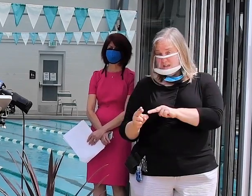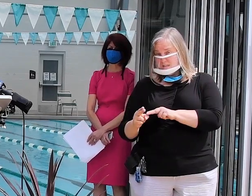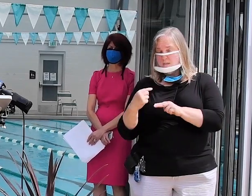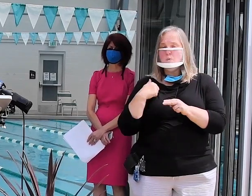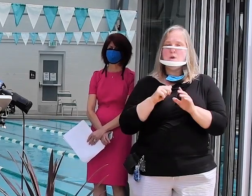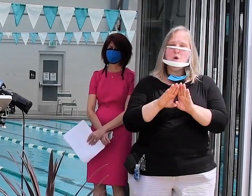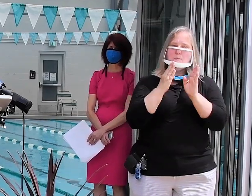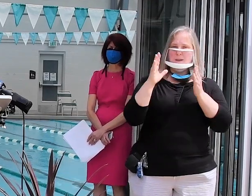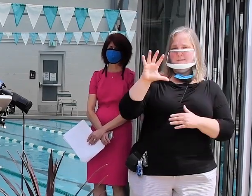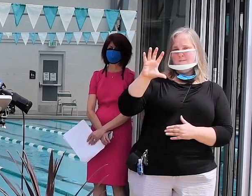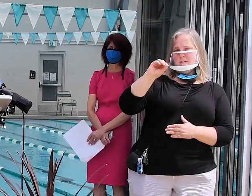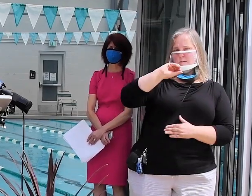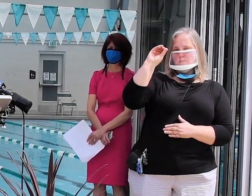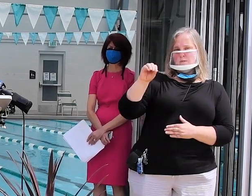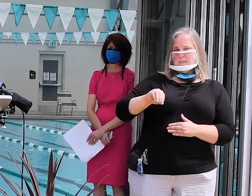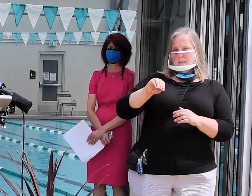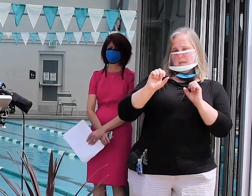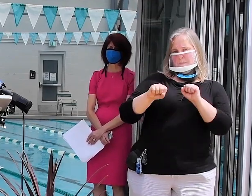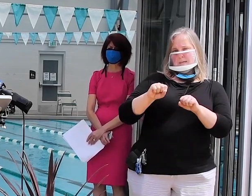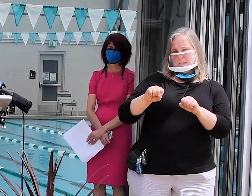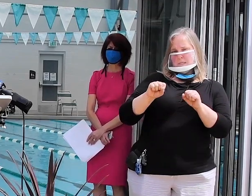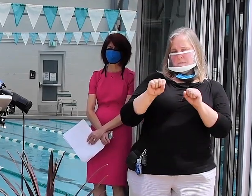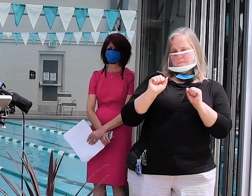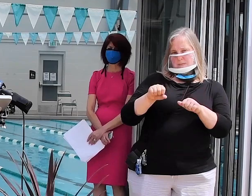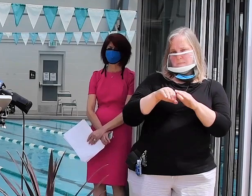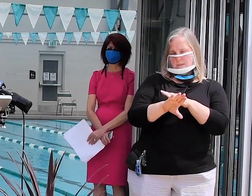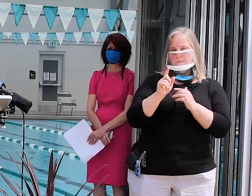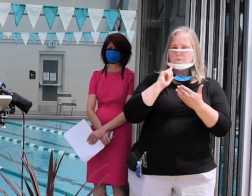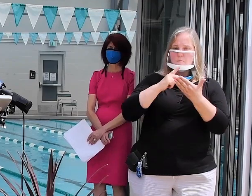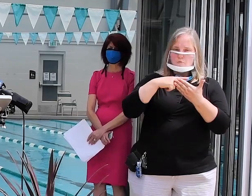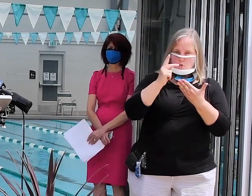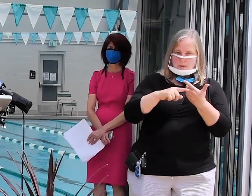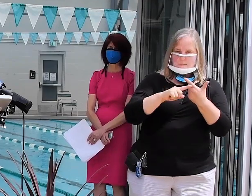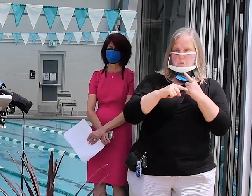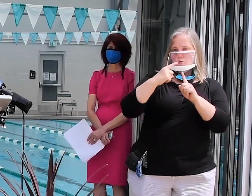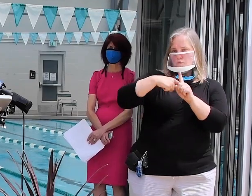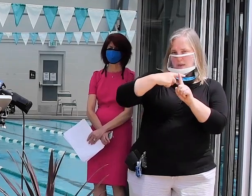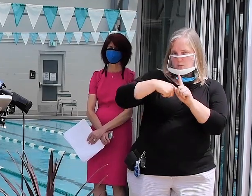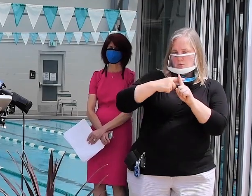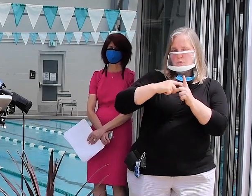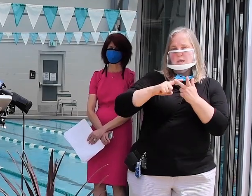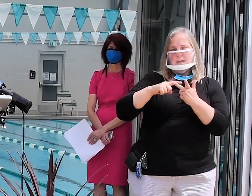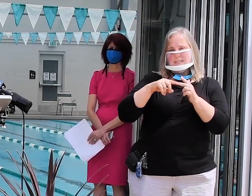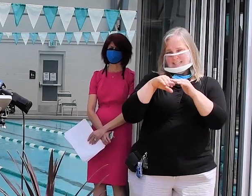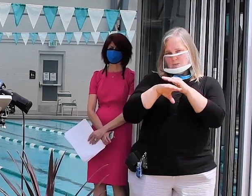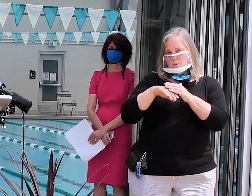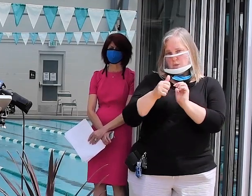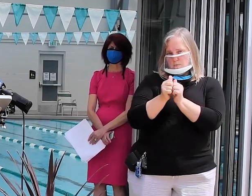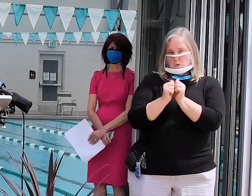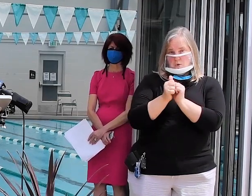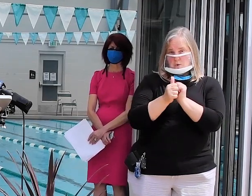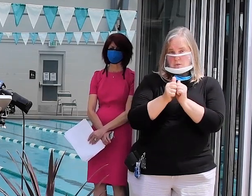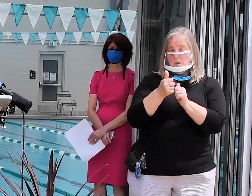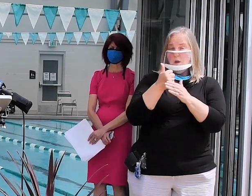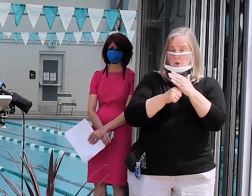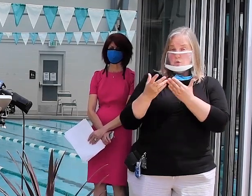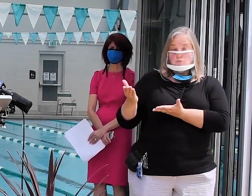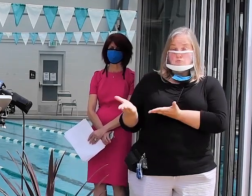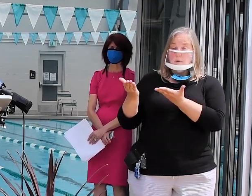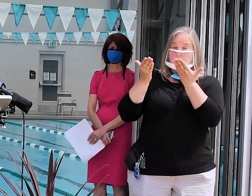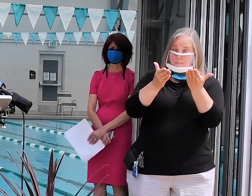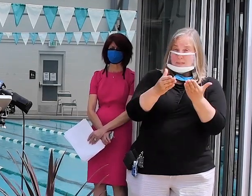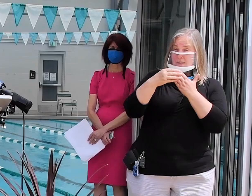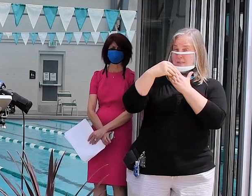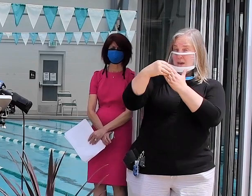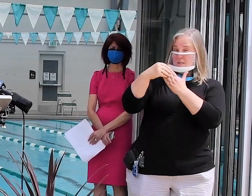50% capacity for our programs, rentals, and indoor sports under the recommended